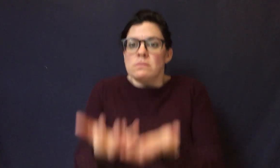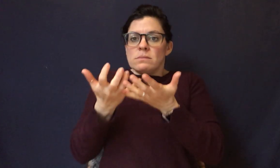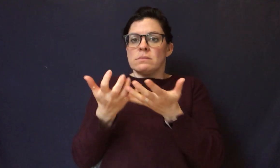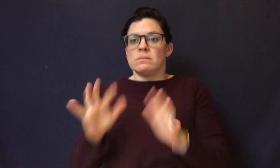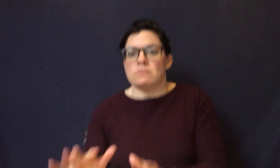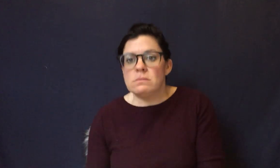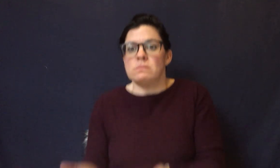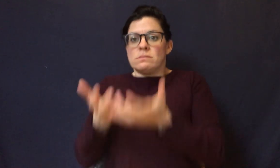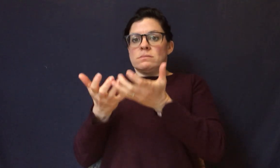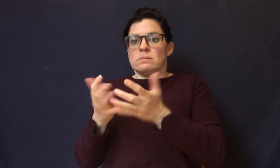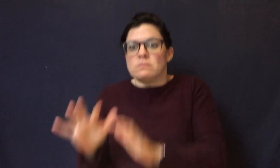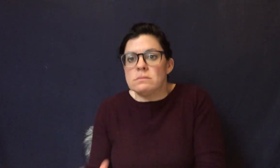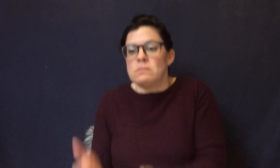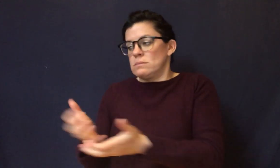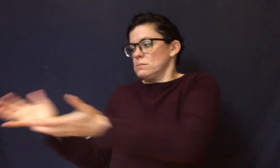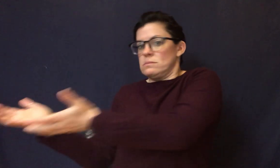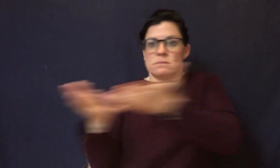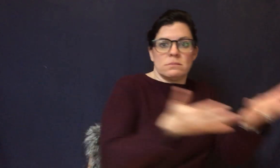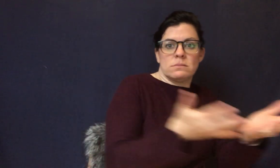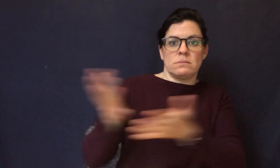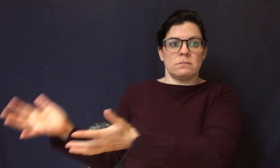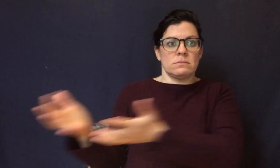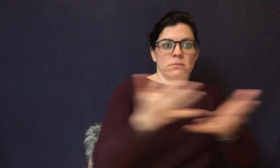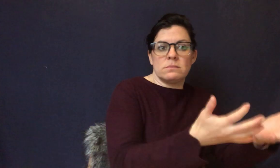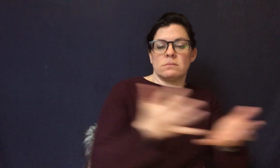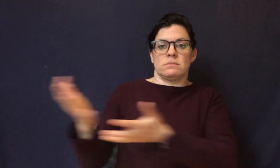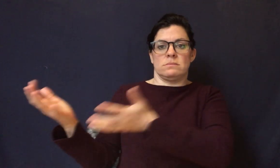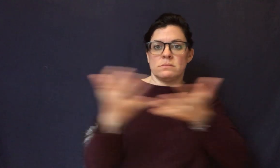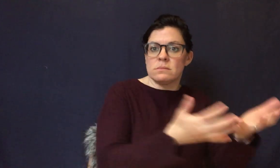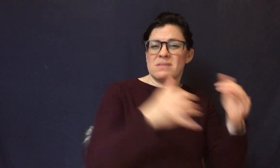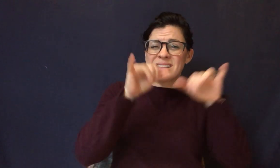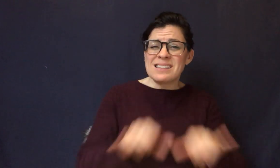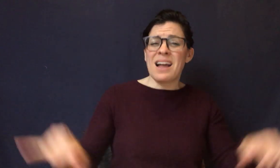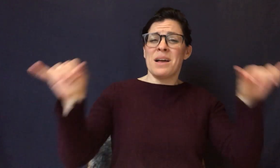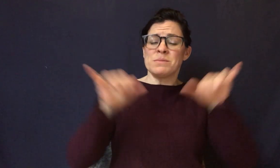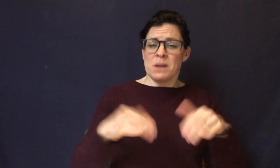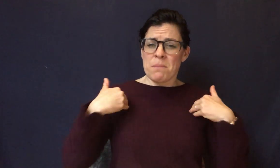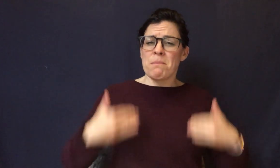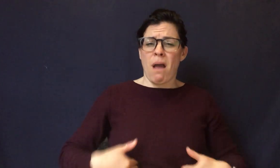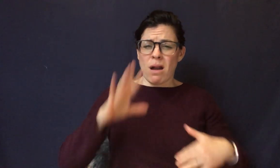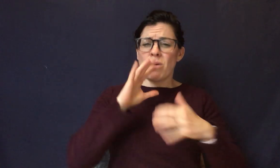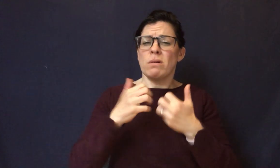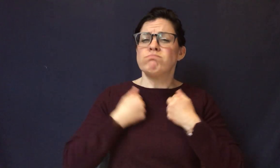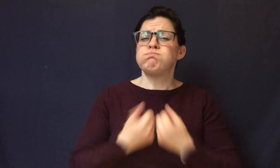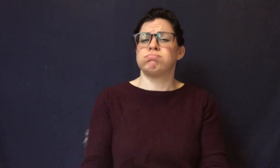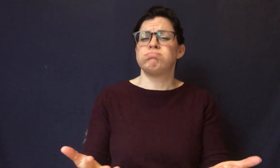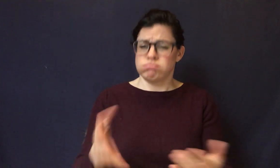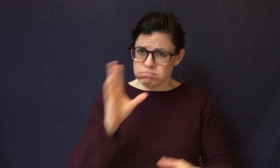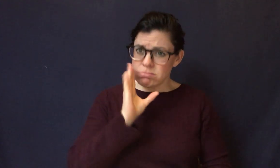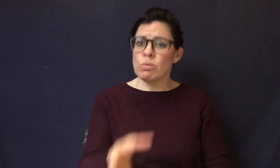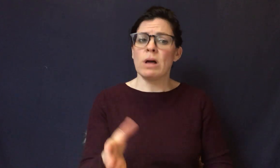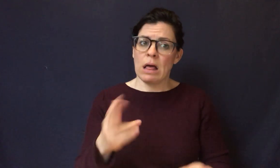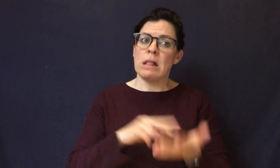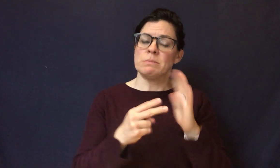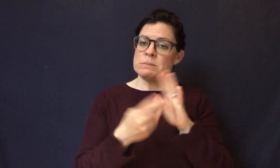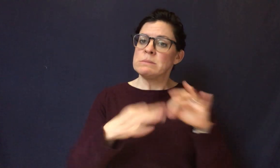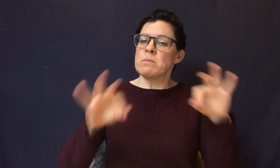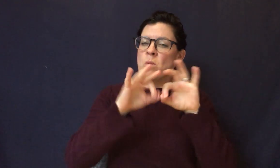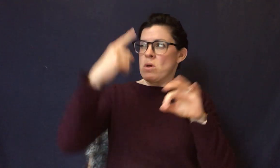a big one. Okay, and there's more about this in materials handling when you get to do that.